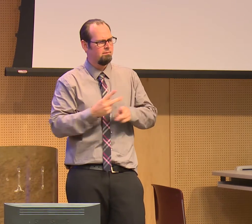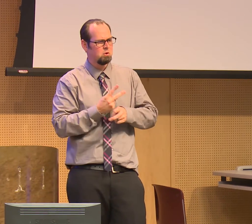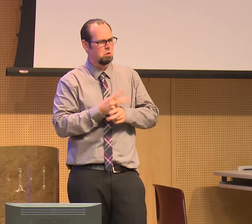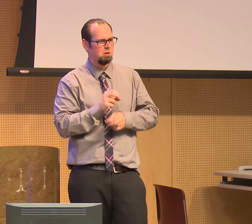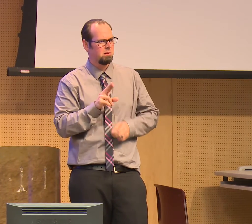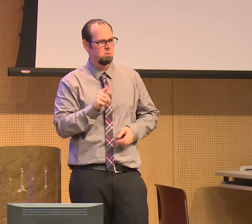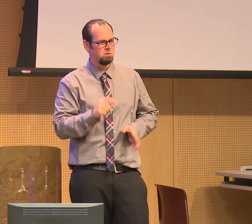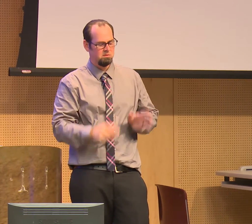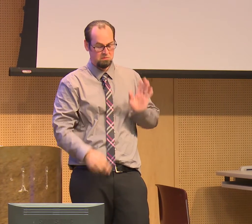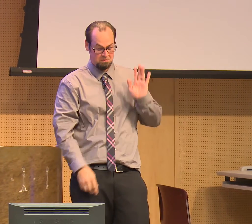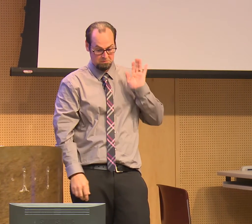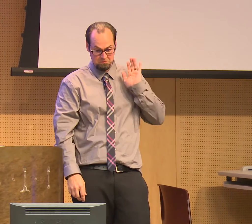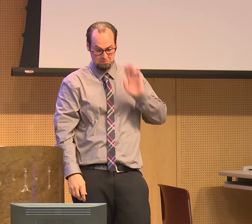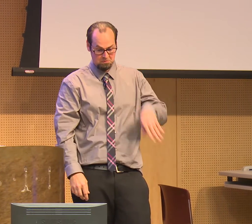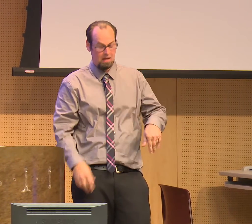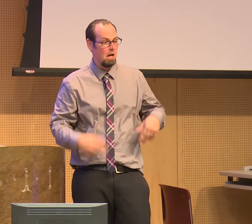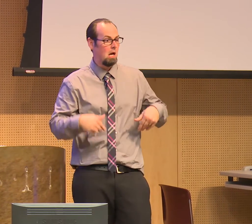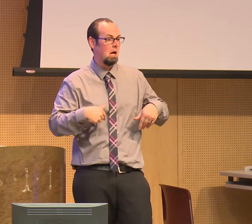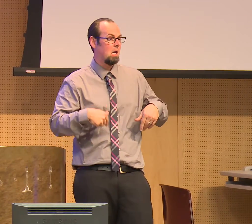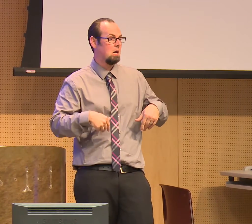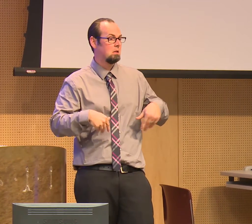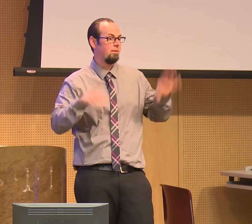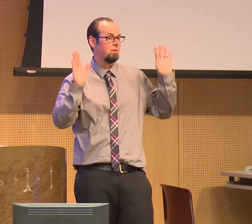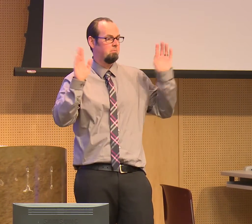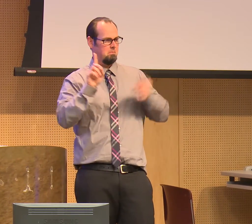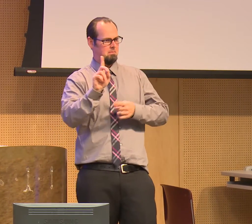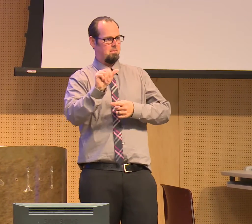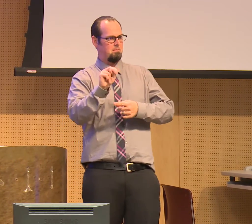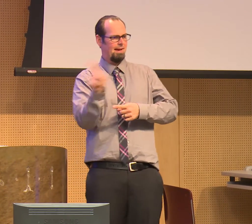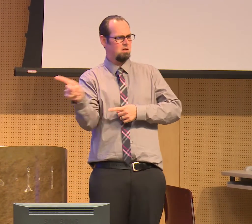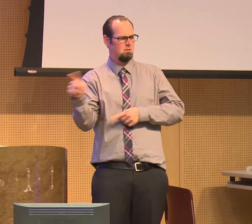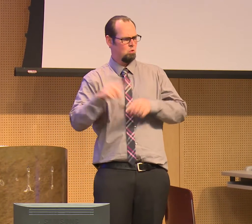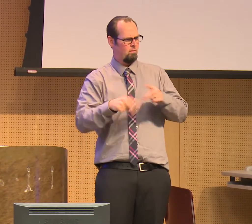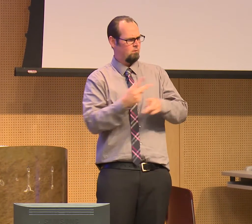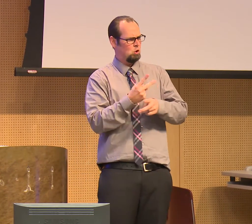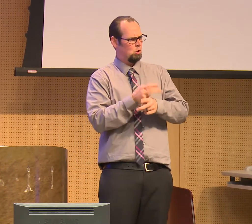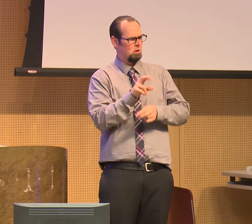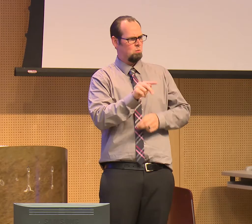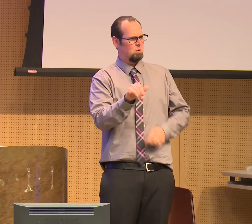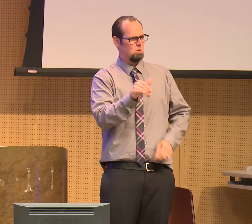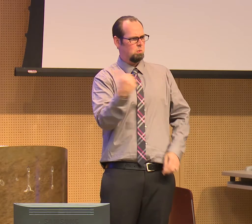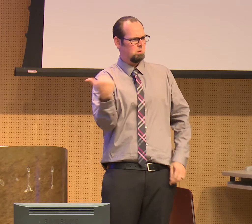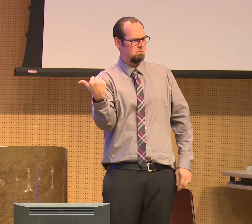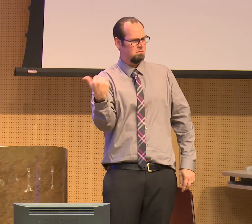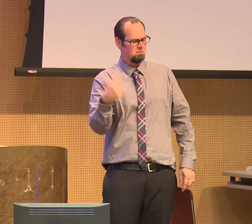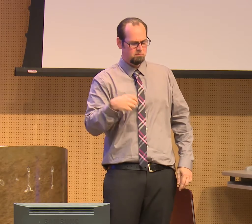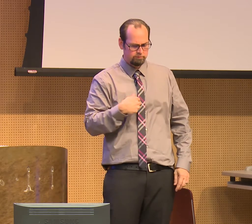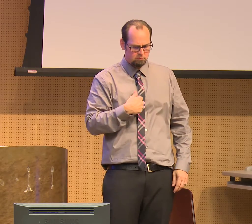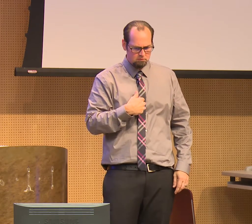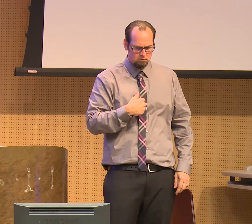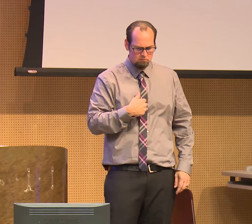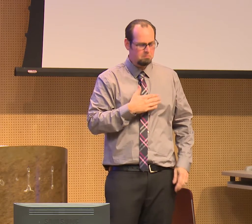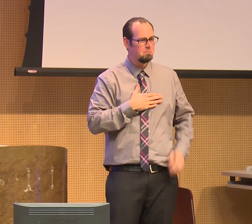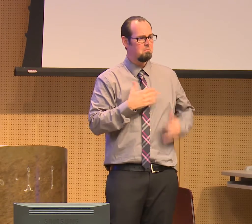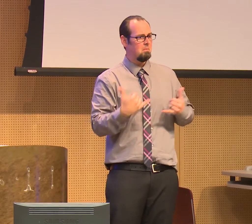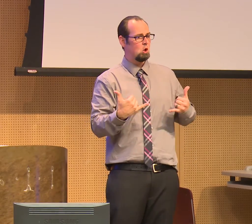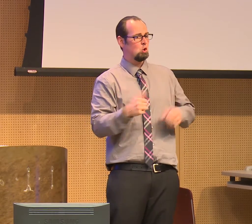I couldn't figure out what was going on with the machines. And Dan said, oh, the